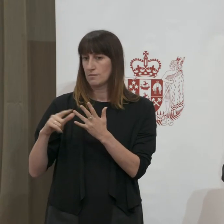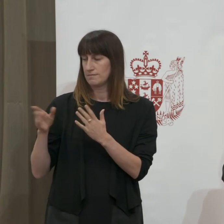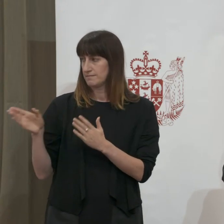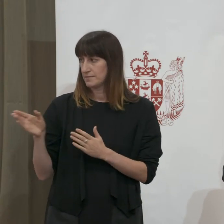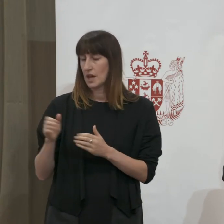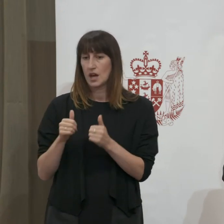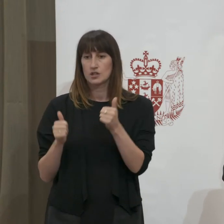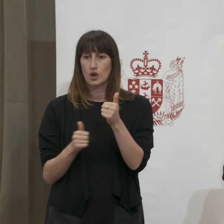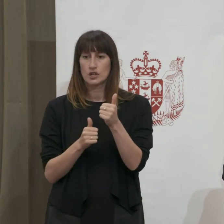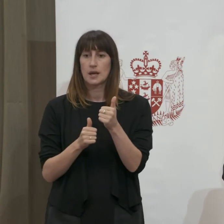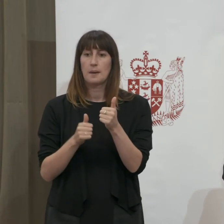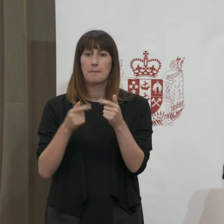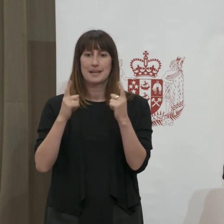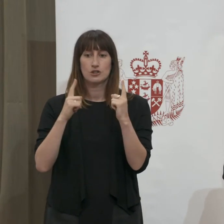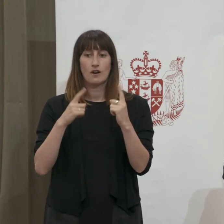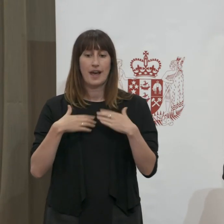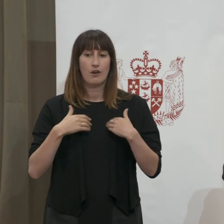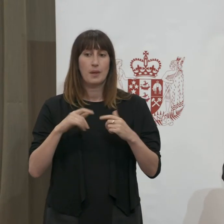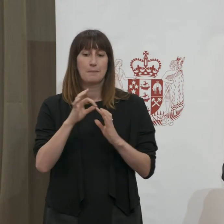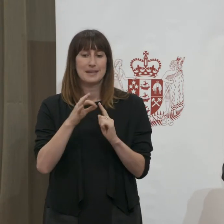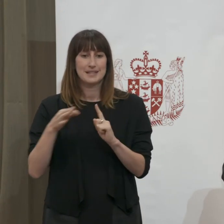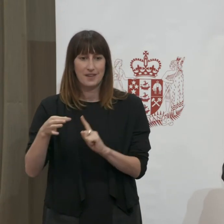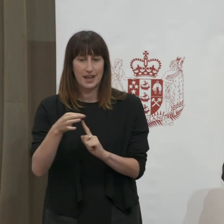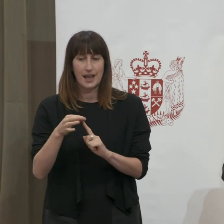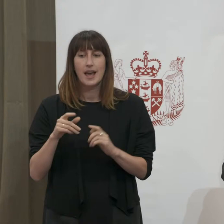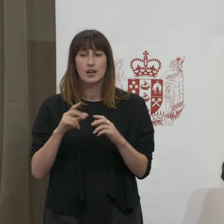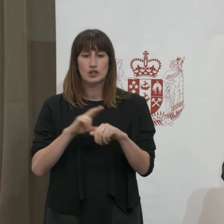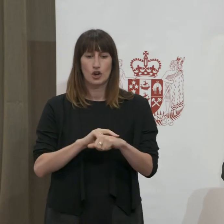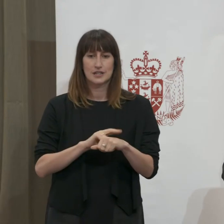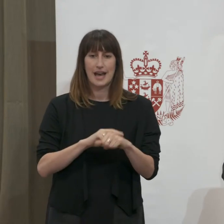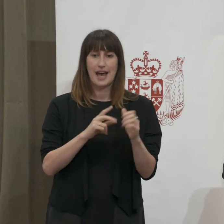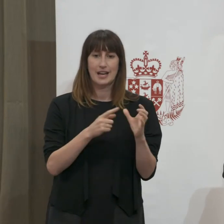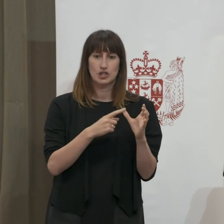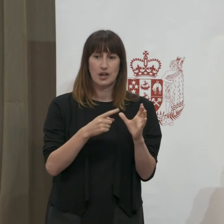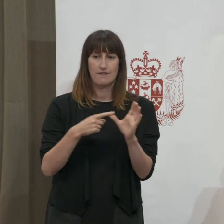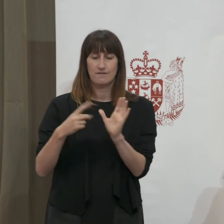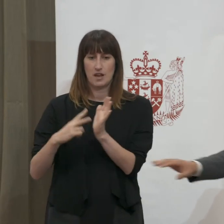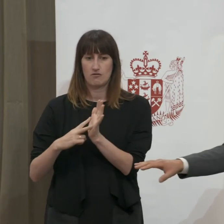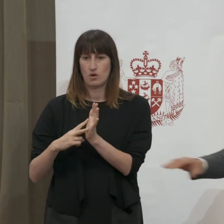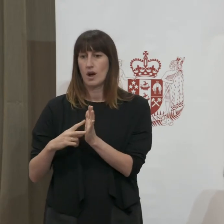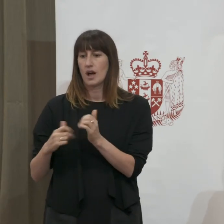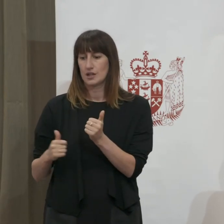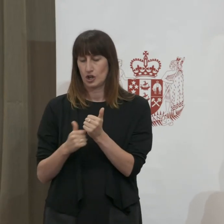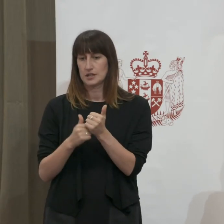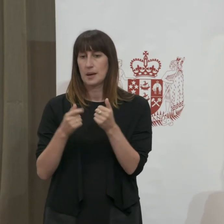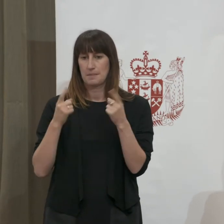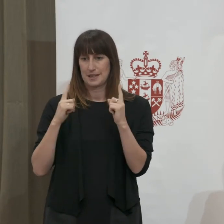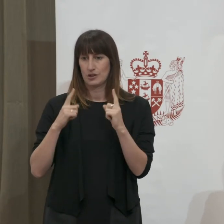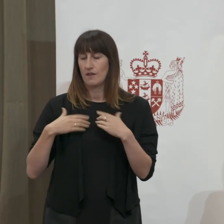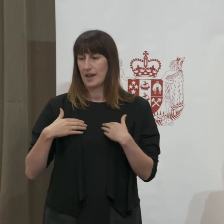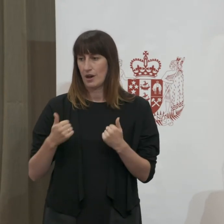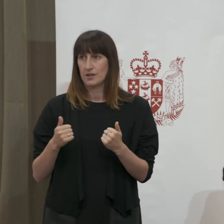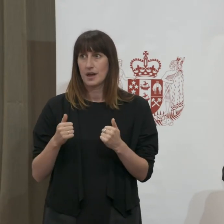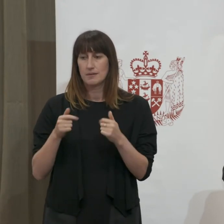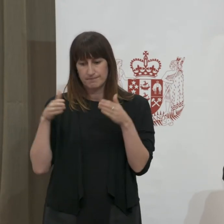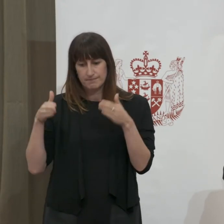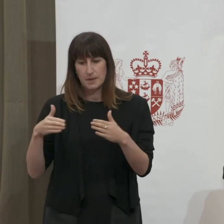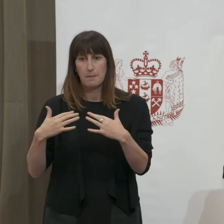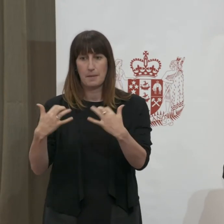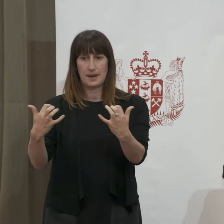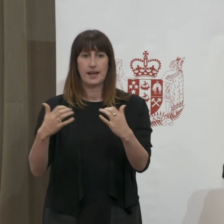Associate Minister of Health Pacific, and the Honourable Dr. Aisha Verrill, the Associate Minister of Health with particular responsibility for public health.